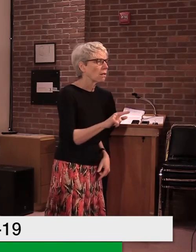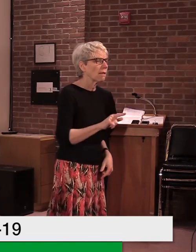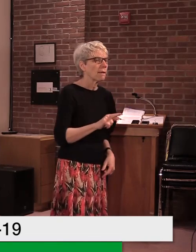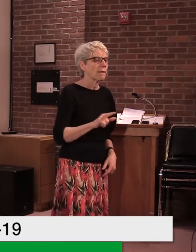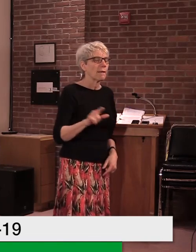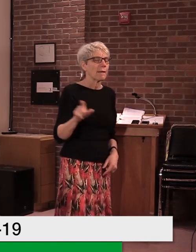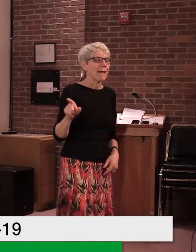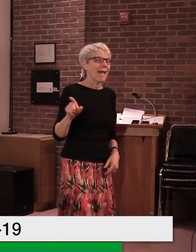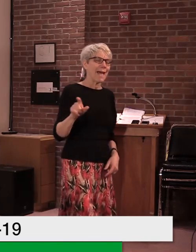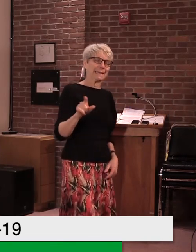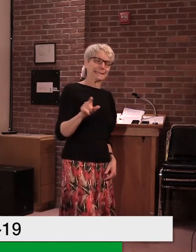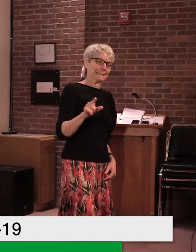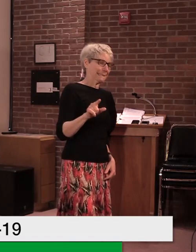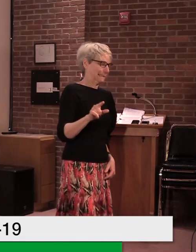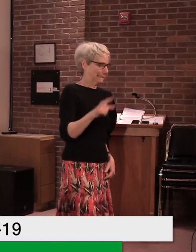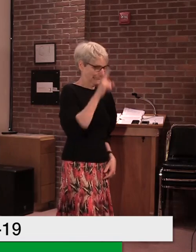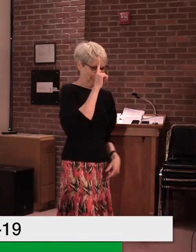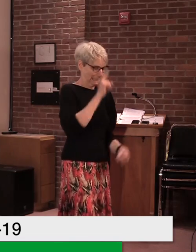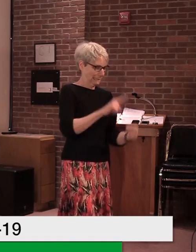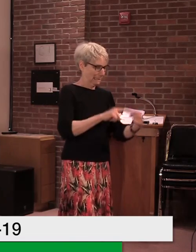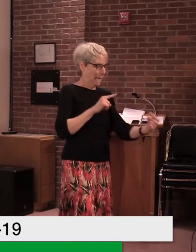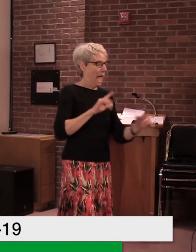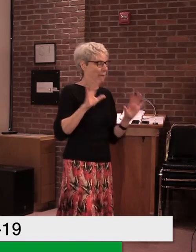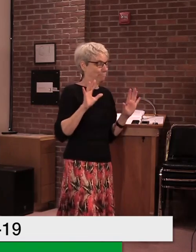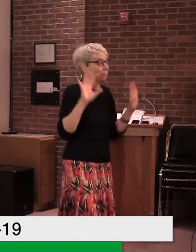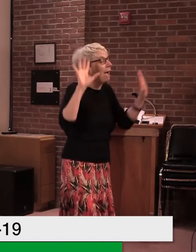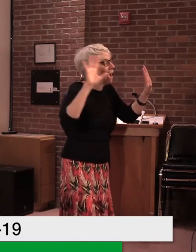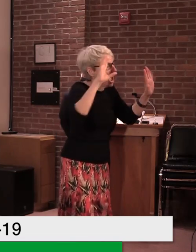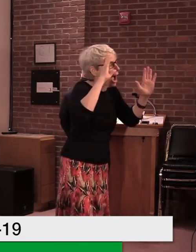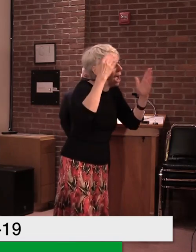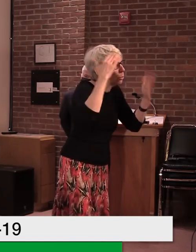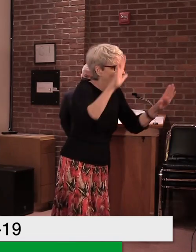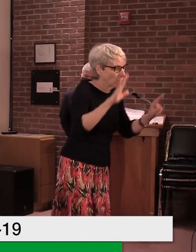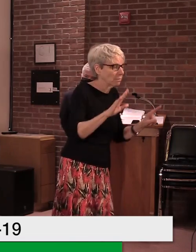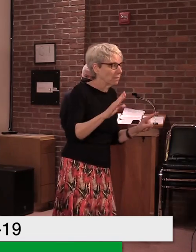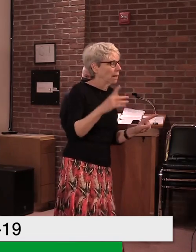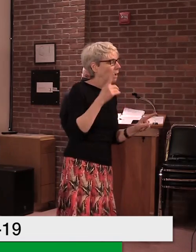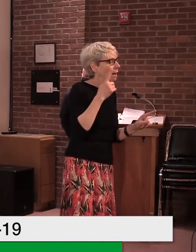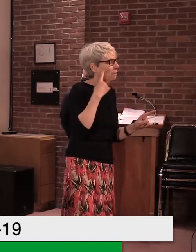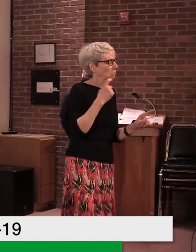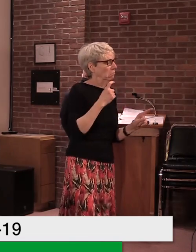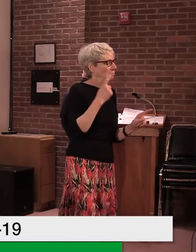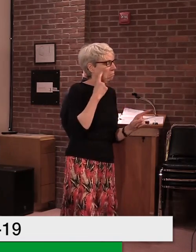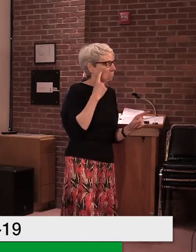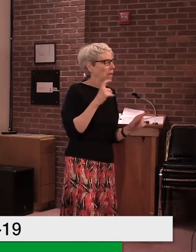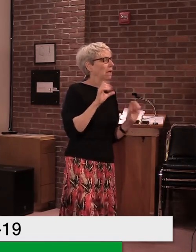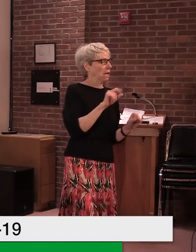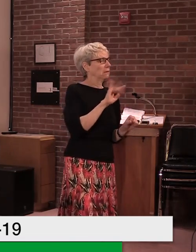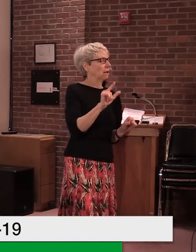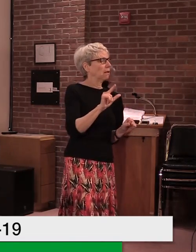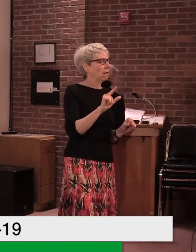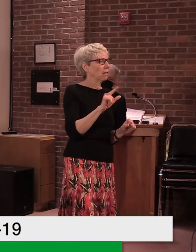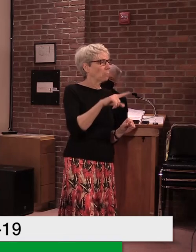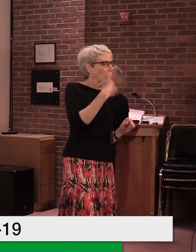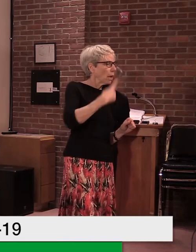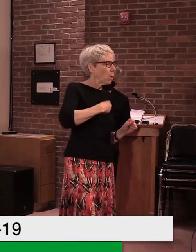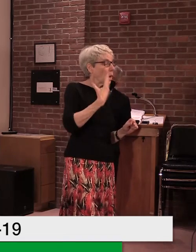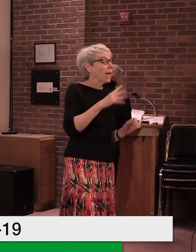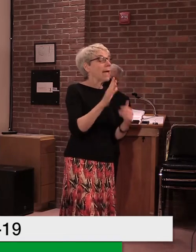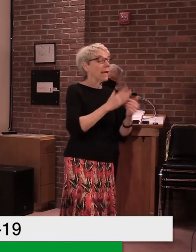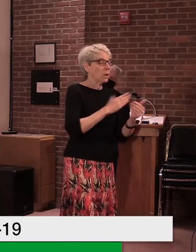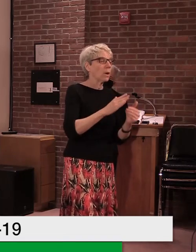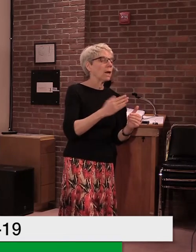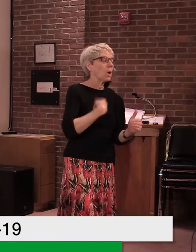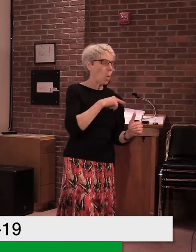Steve, that could be debated, and I'll leave it at that. But I'm just saying we need to do better. If this is